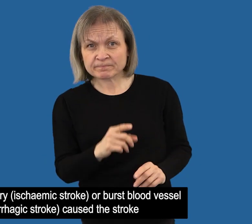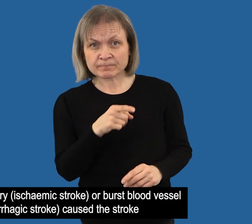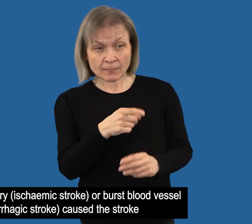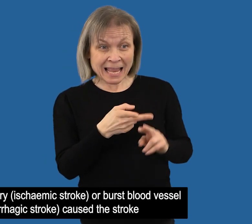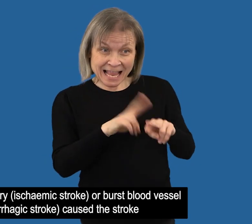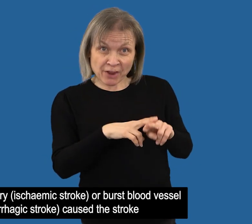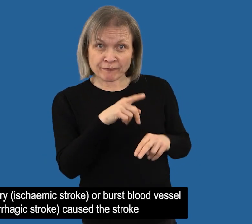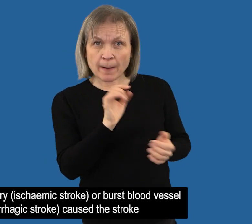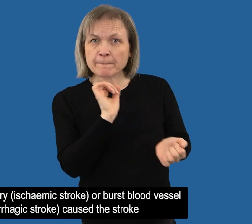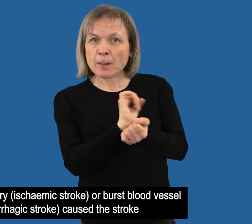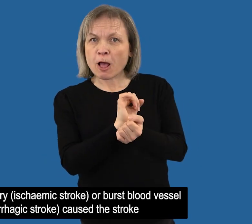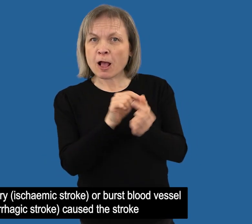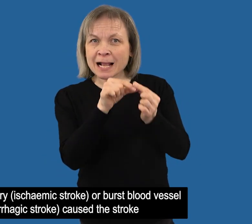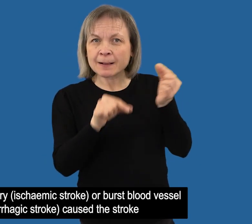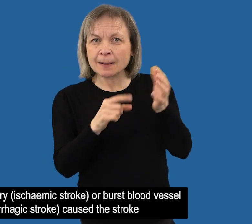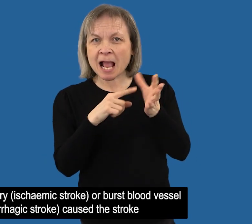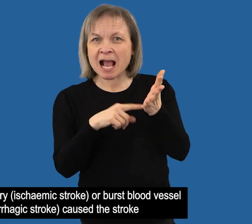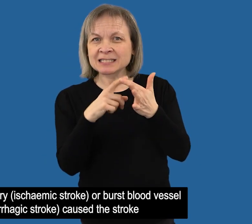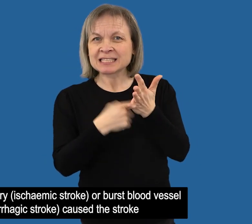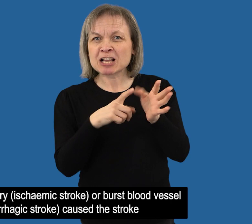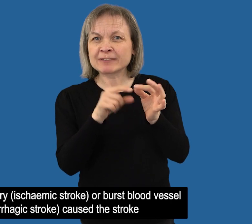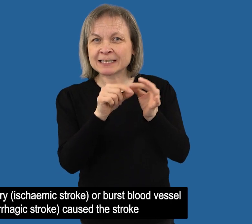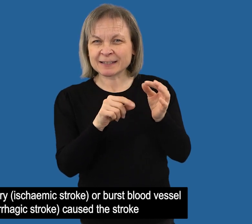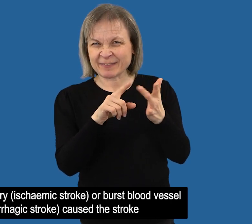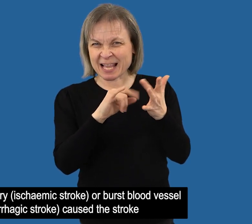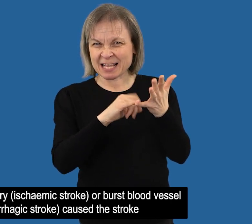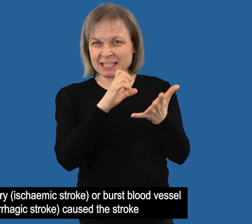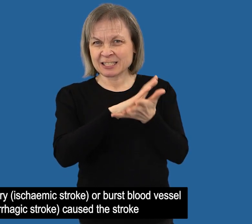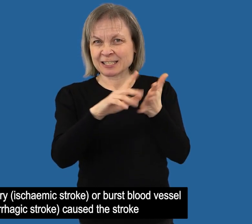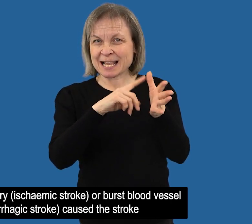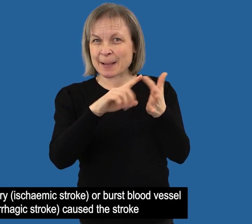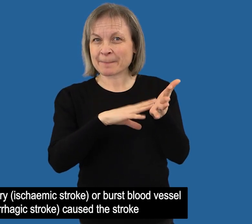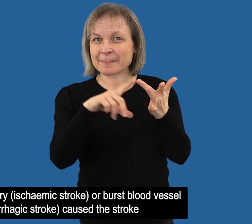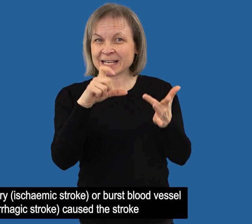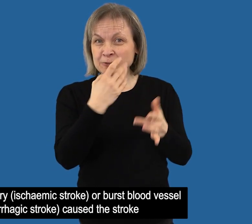ischemic stroke, or burst blood vessel, hemorrhagic stroke caused the stroke.